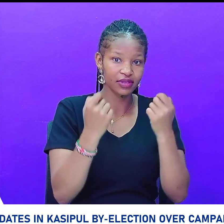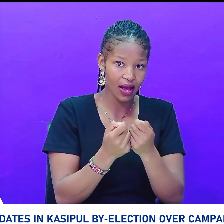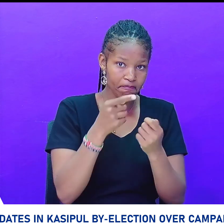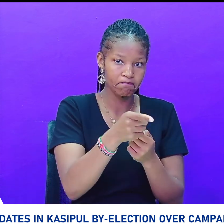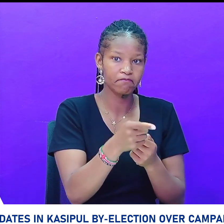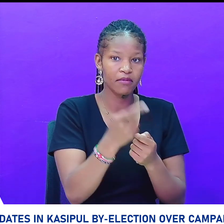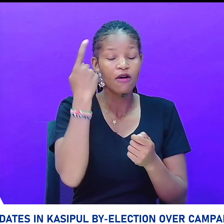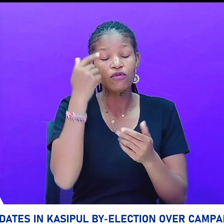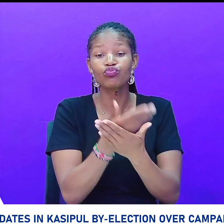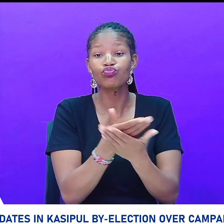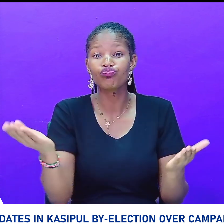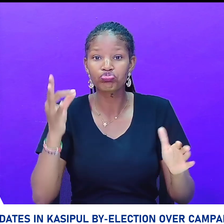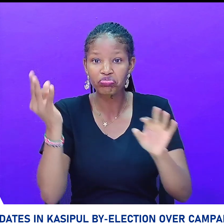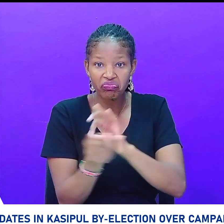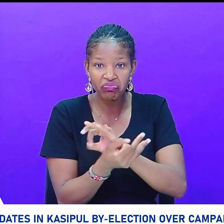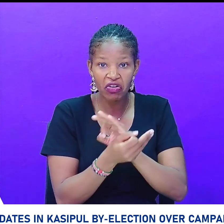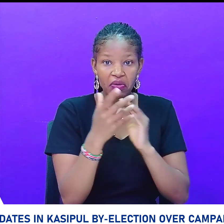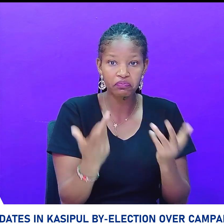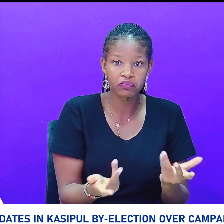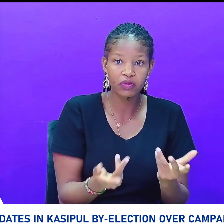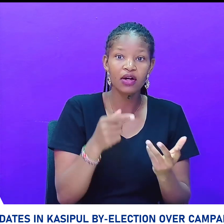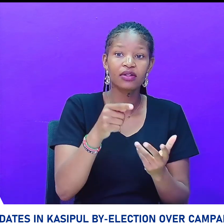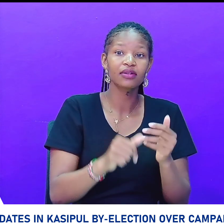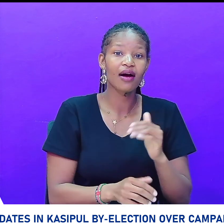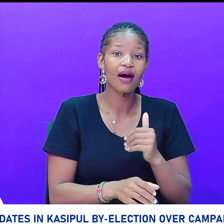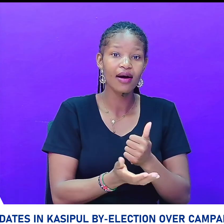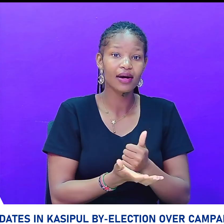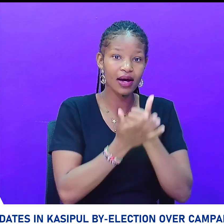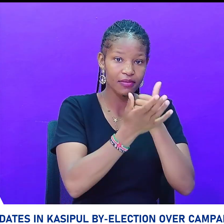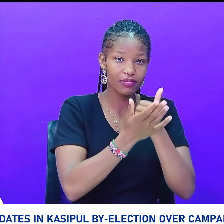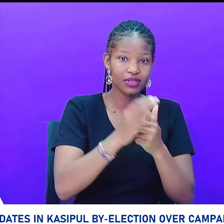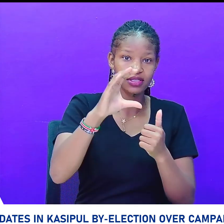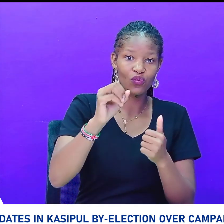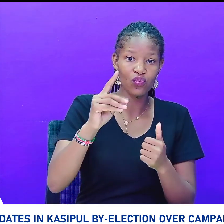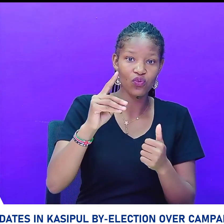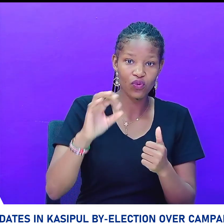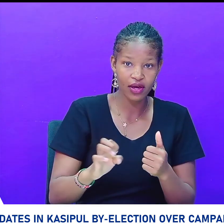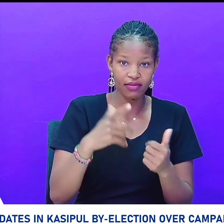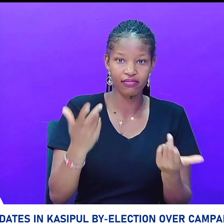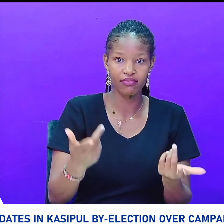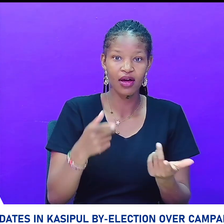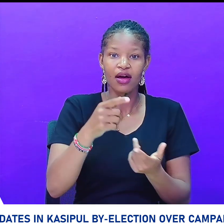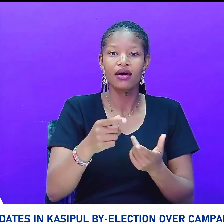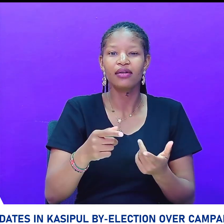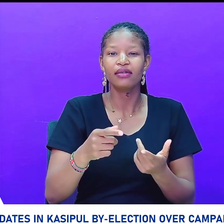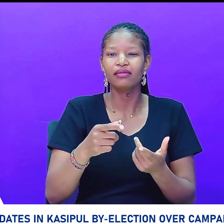team has concluded their field assessment and a code of conduct enforcement committee will